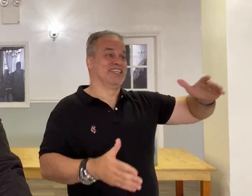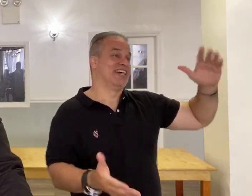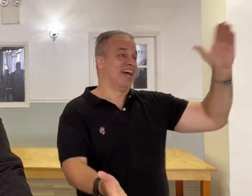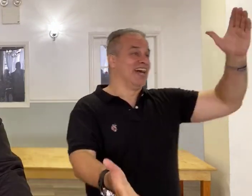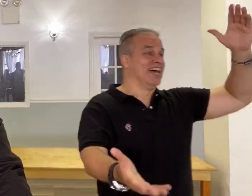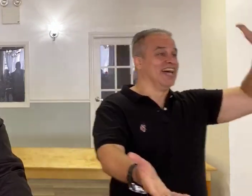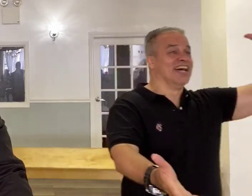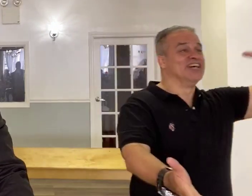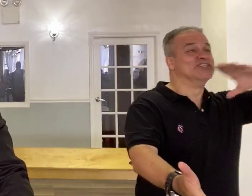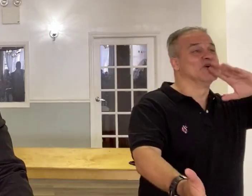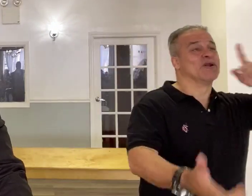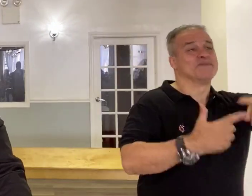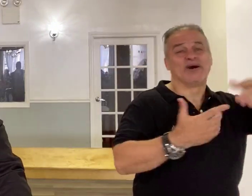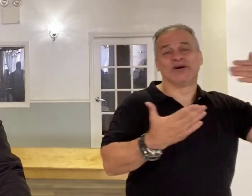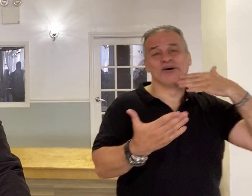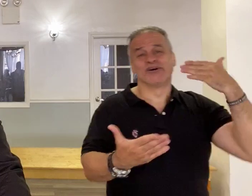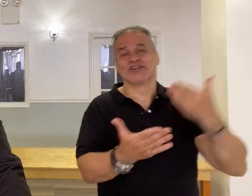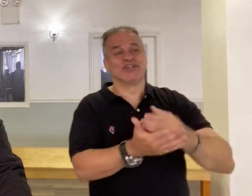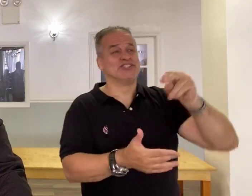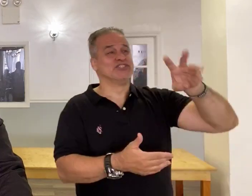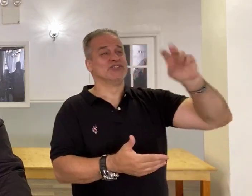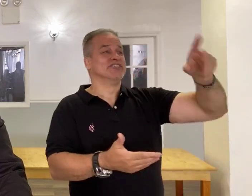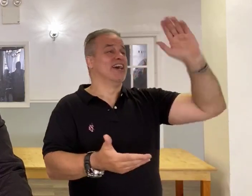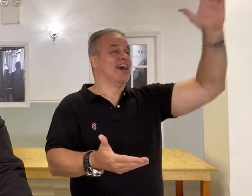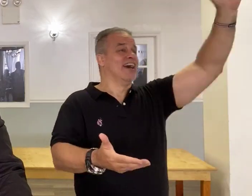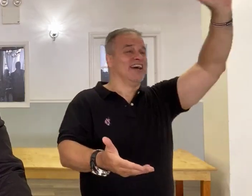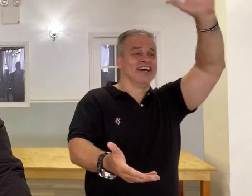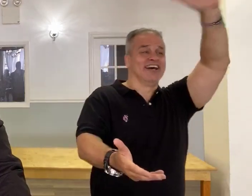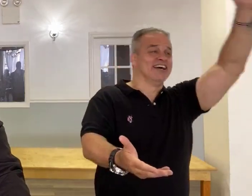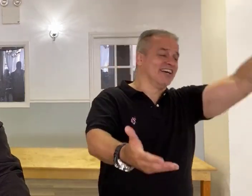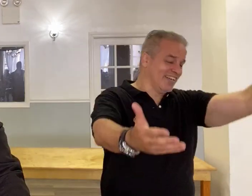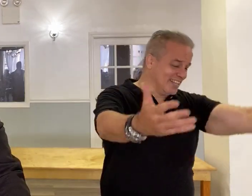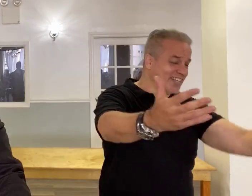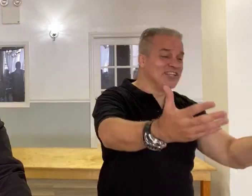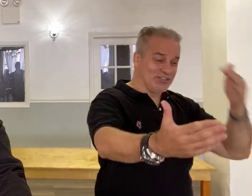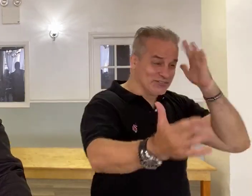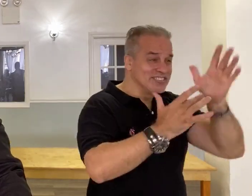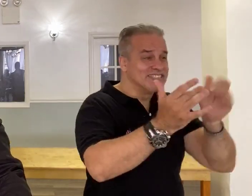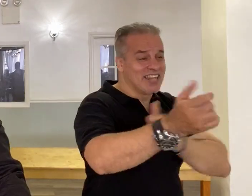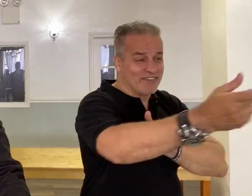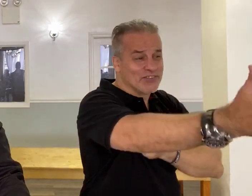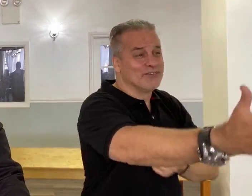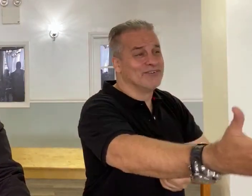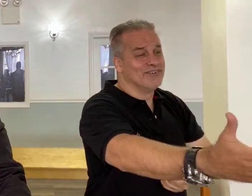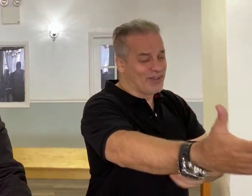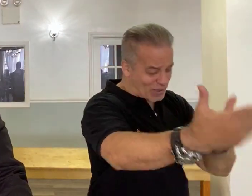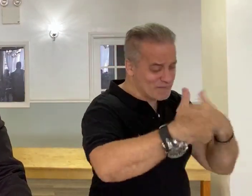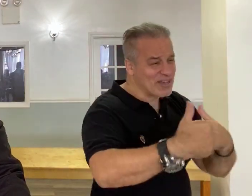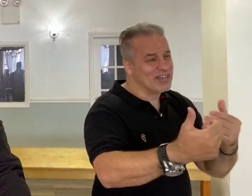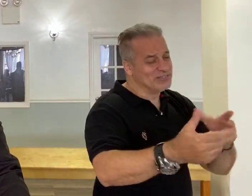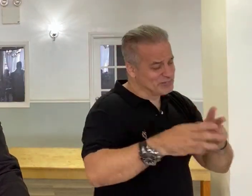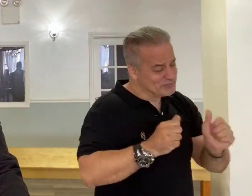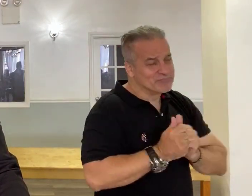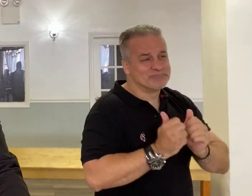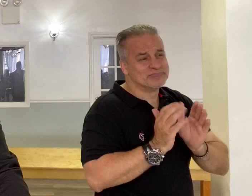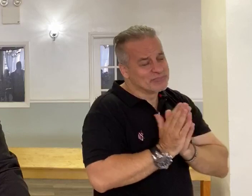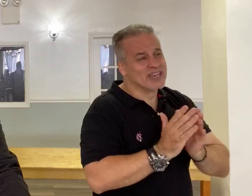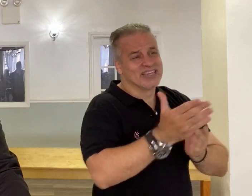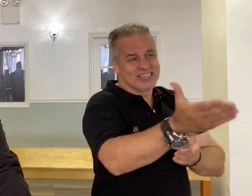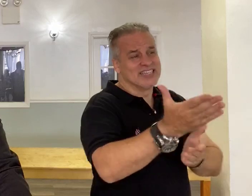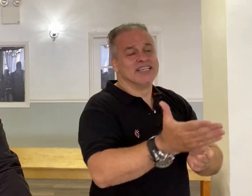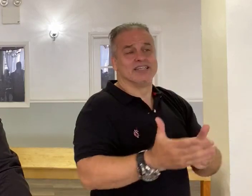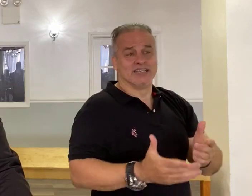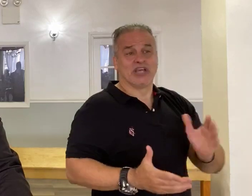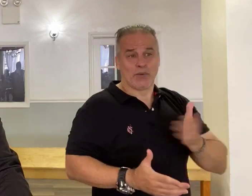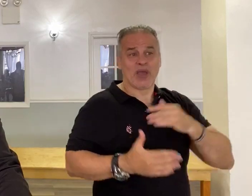church anymore, amen? Listen to me, God's going to hold us accountable. The time is short and the kingdom of God is at hand. We need to serve him,